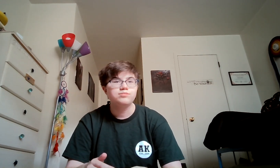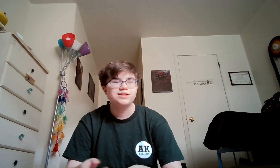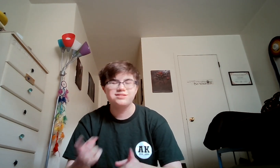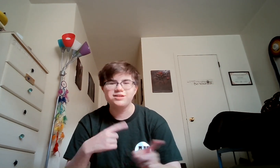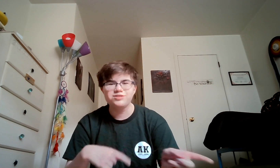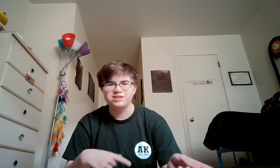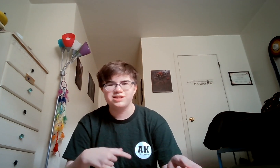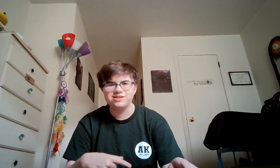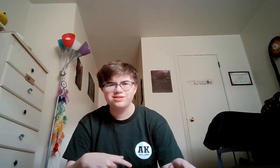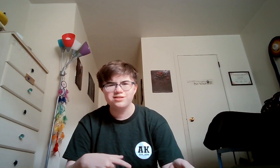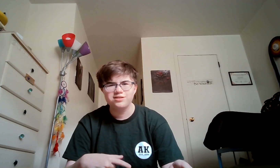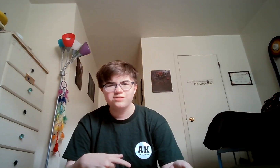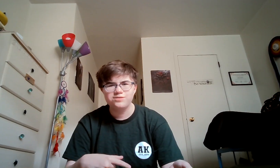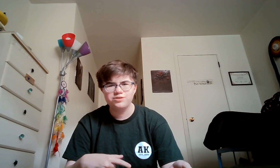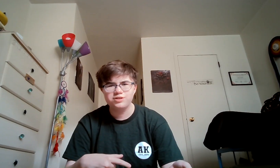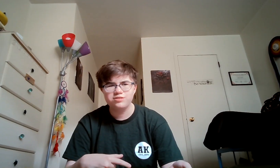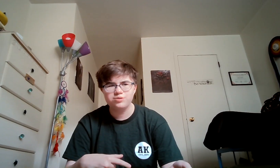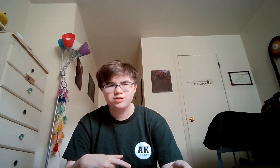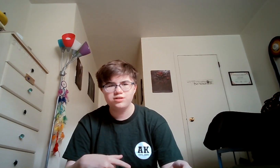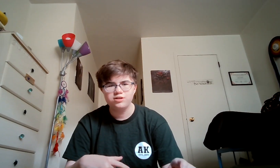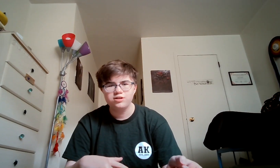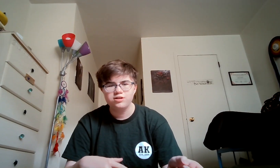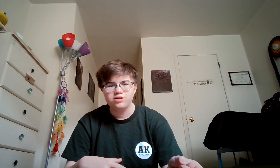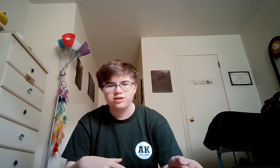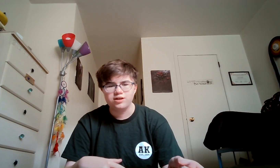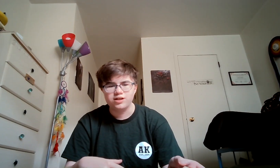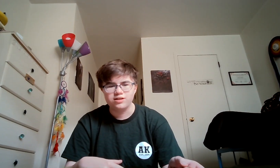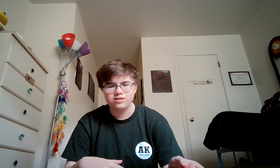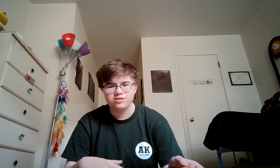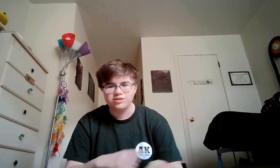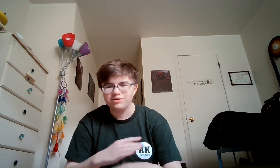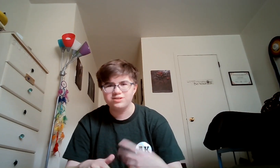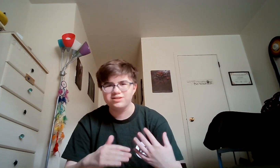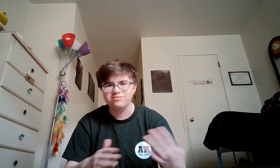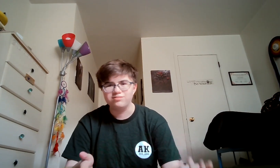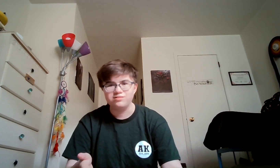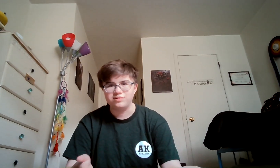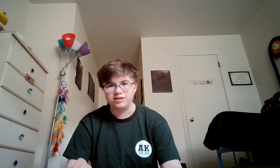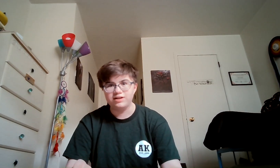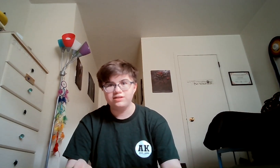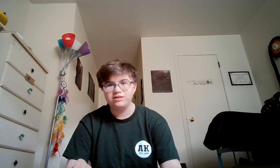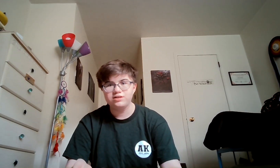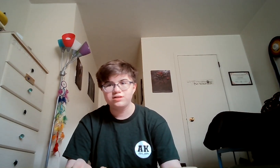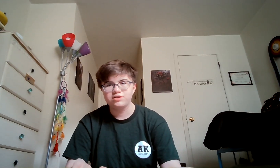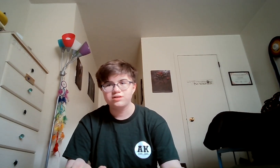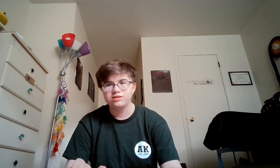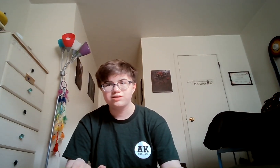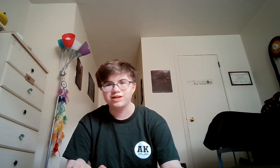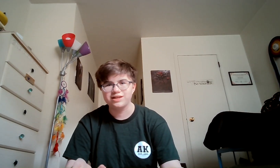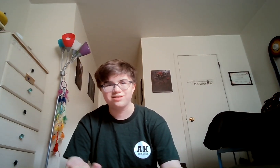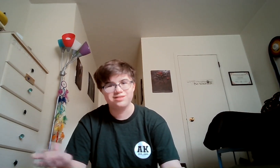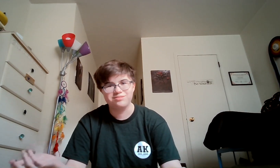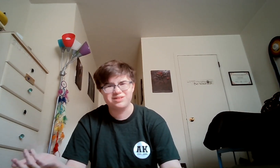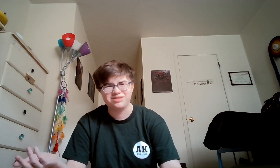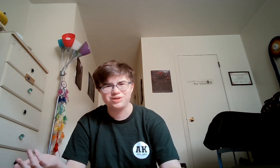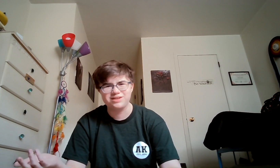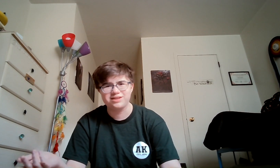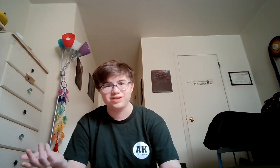it's a different teacher for this one, so that wasn't done. So I guess maybe that's why I didn't think that. I